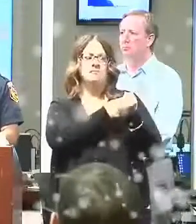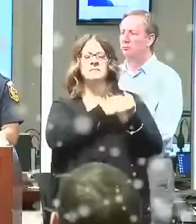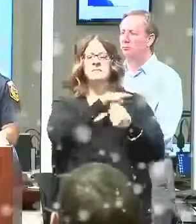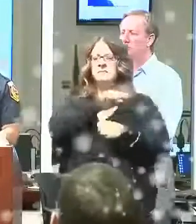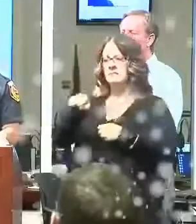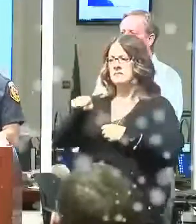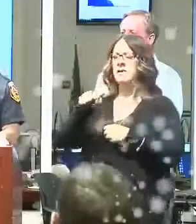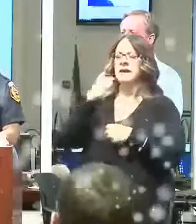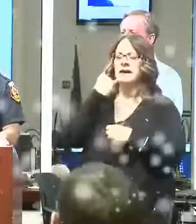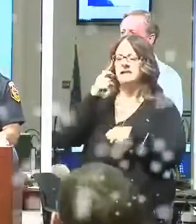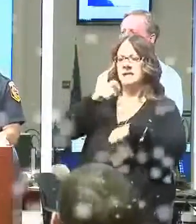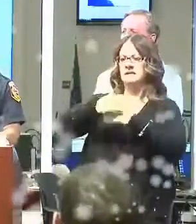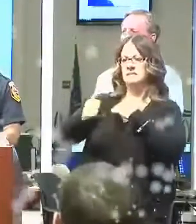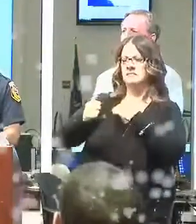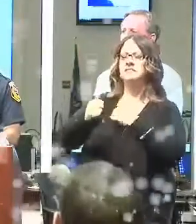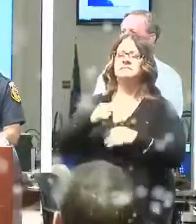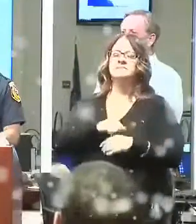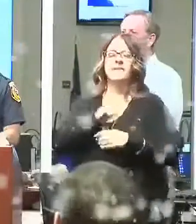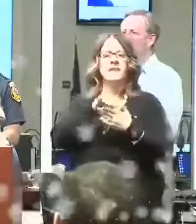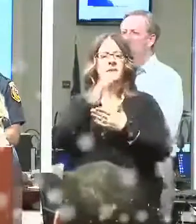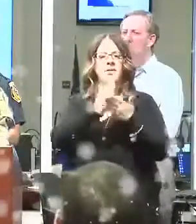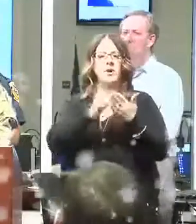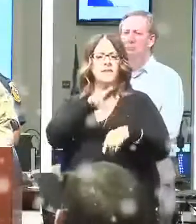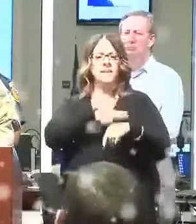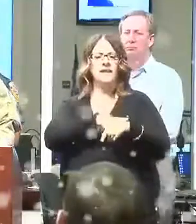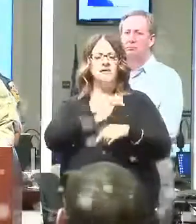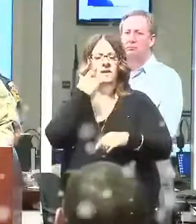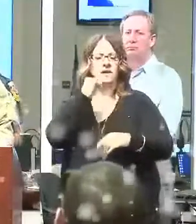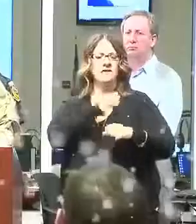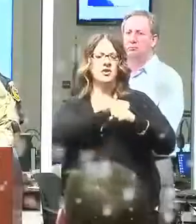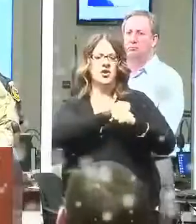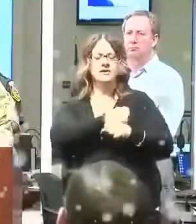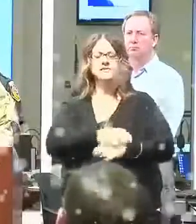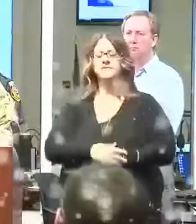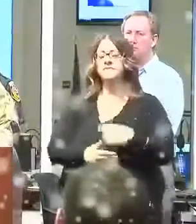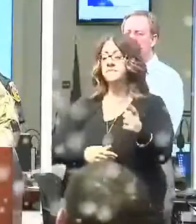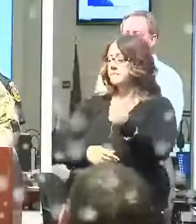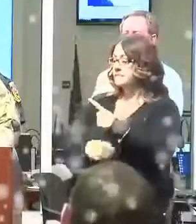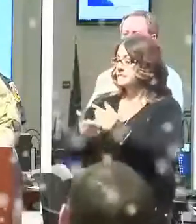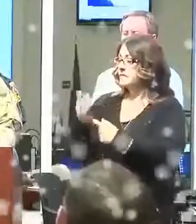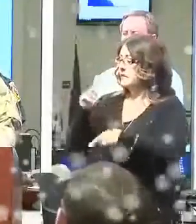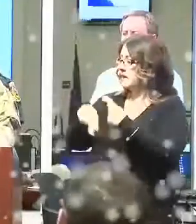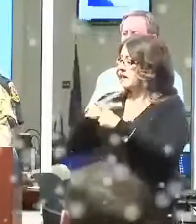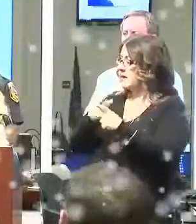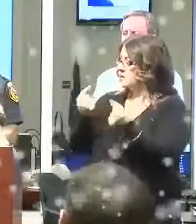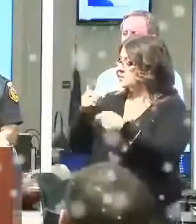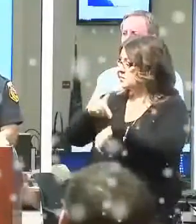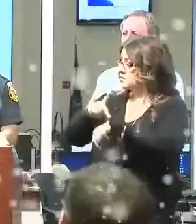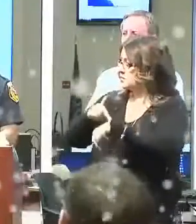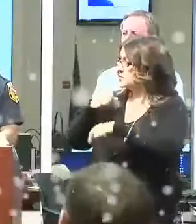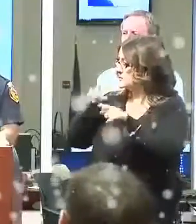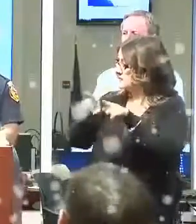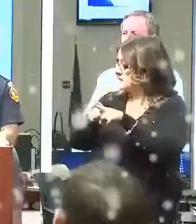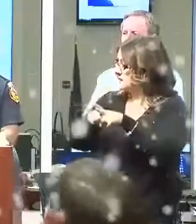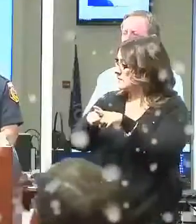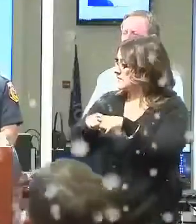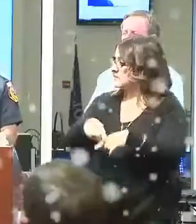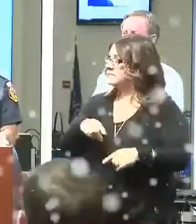airmen that are part of the California National Guard. And so the type of duties you'll be doing again for this incident?